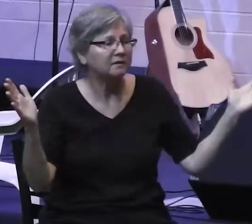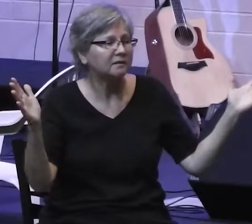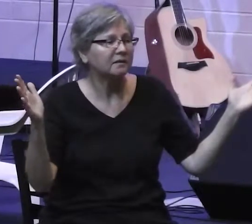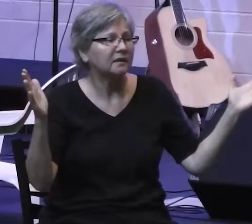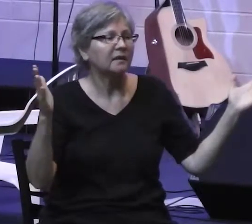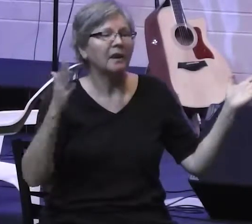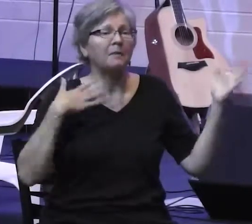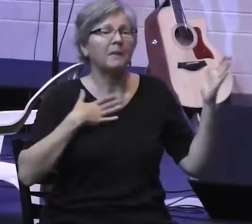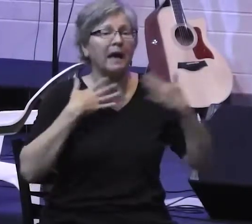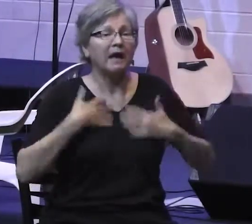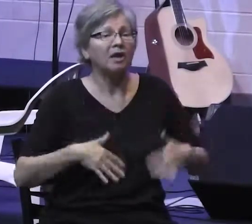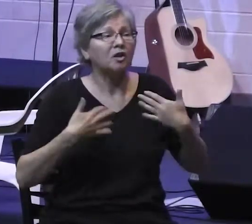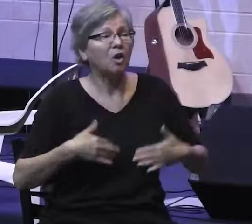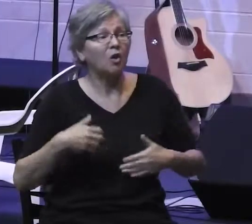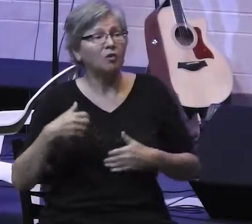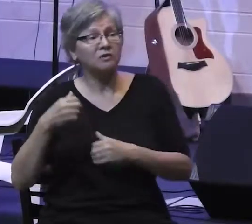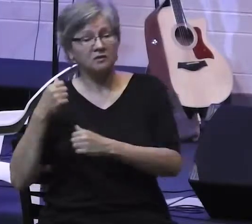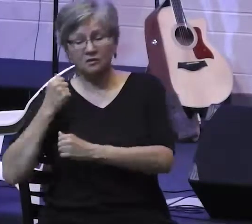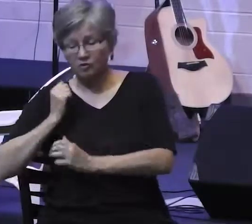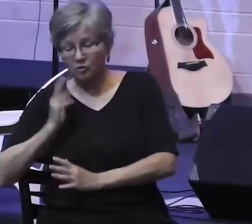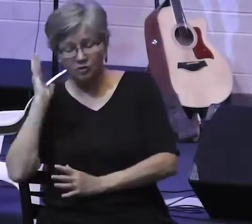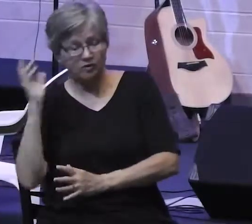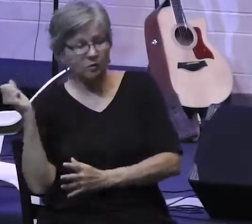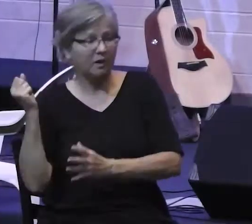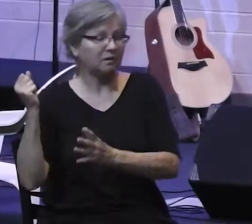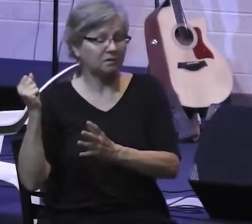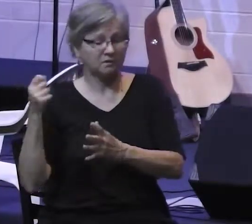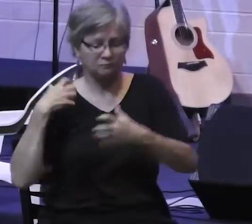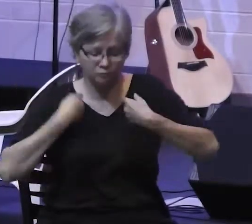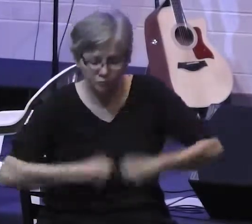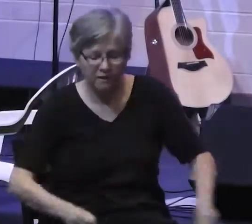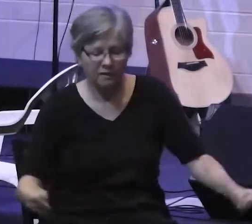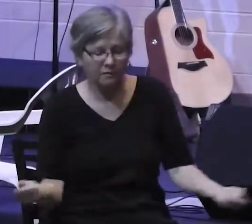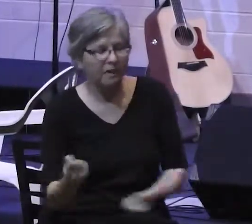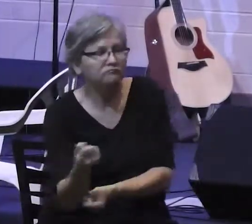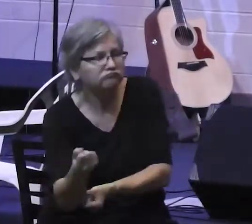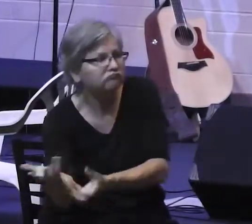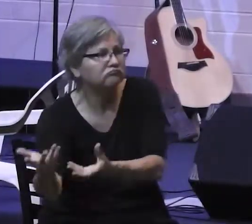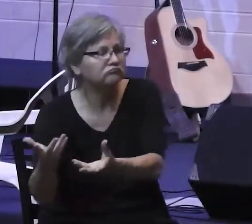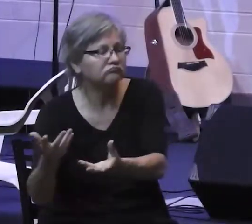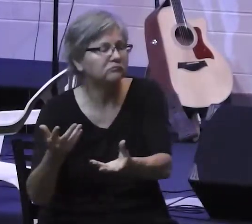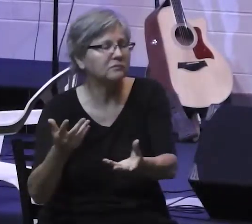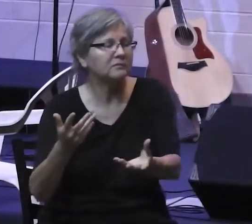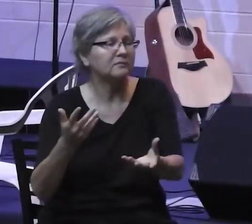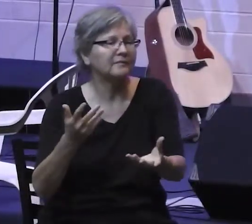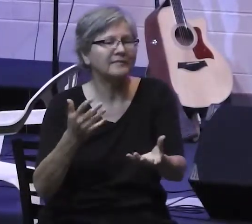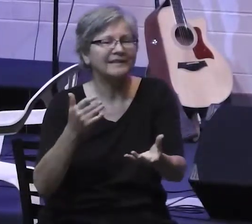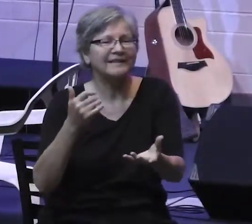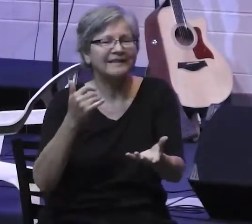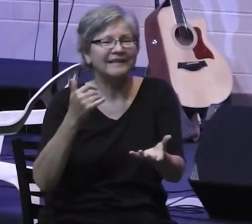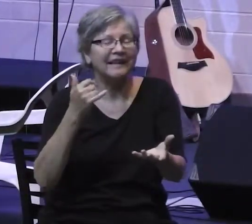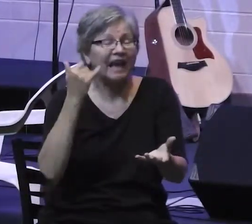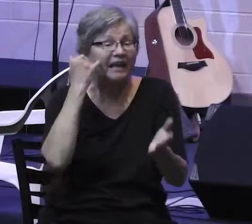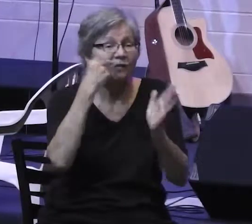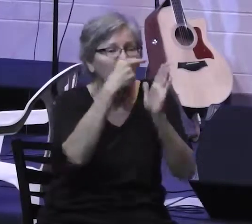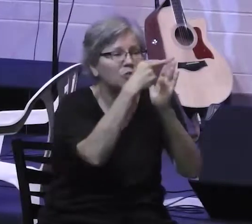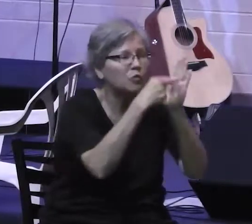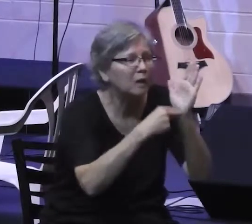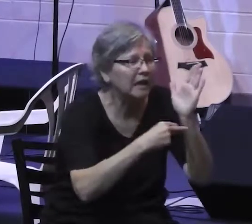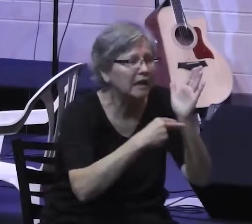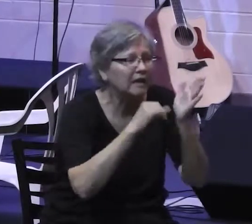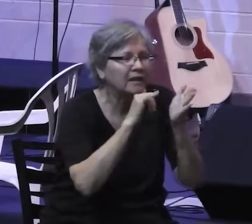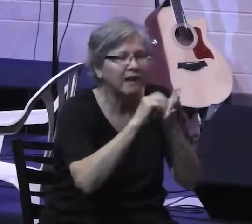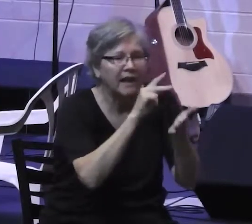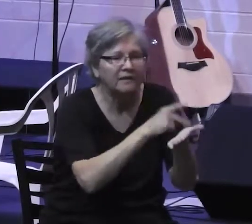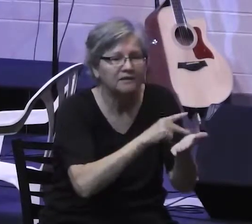Jesus is experiencing. So when he says, in quoting verse 1, my God, why have you forsaken me? If we keep reading the rest of that